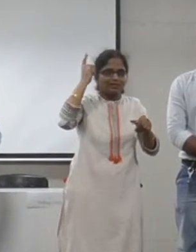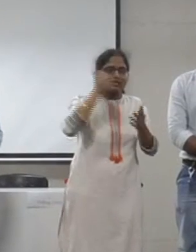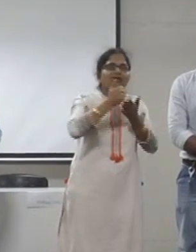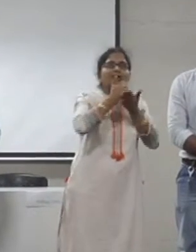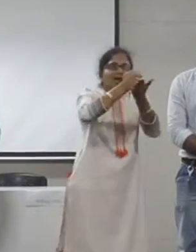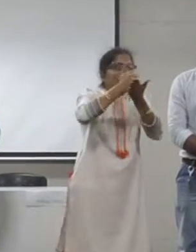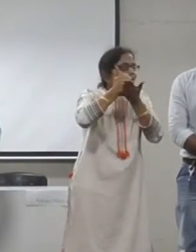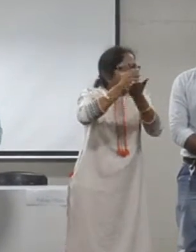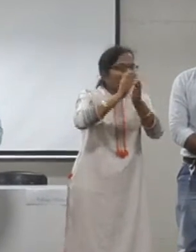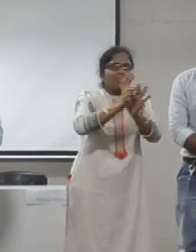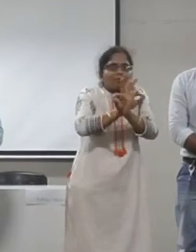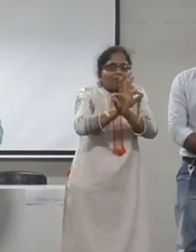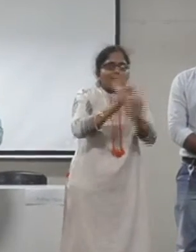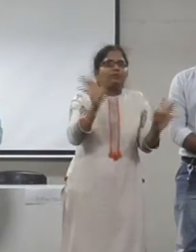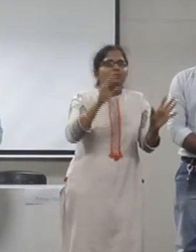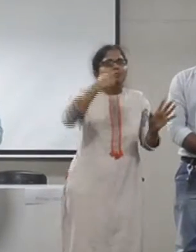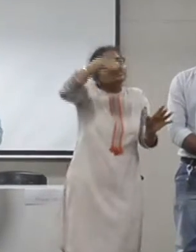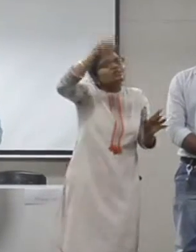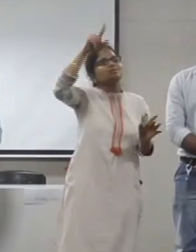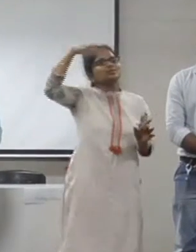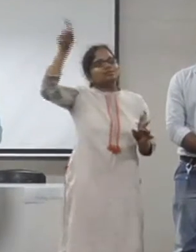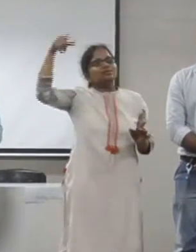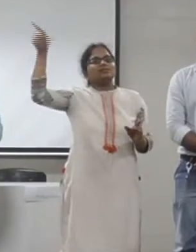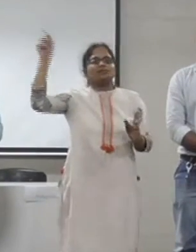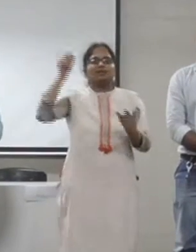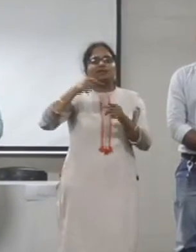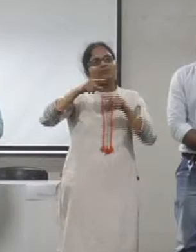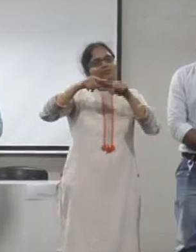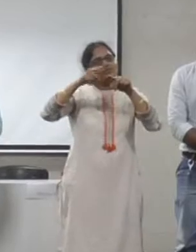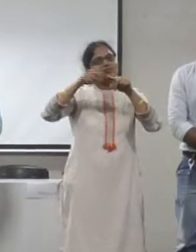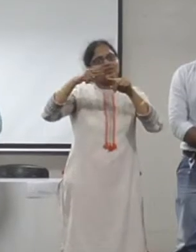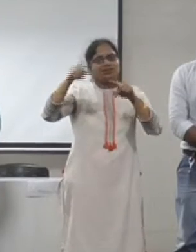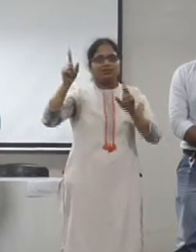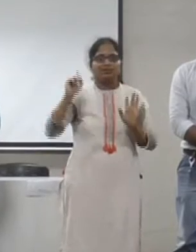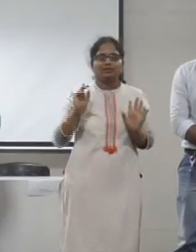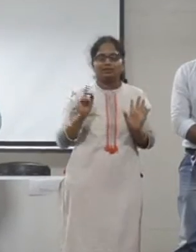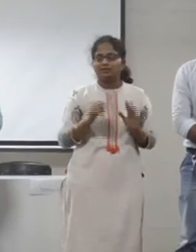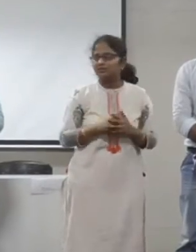the voting process. Okay? Yeah.